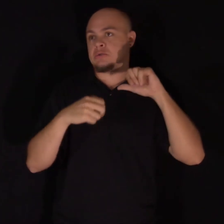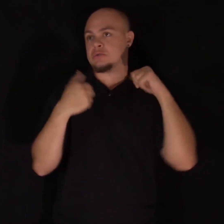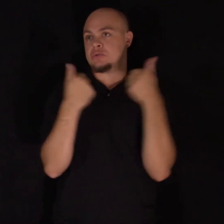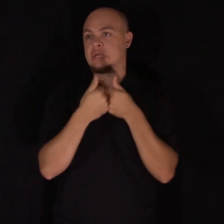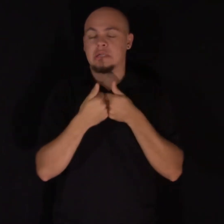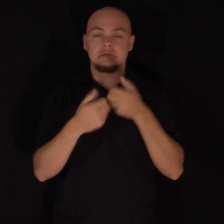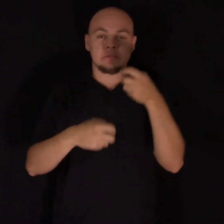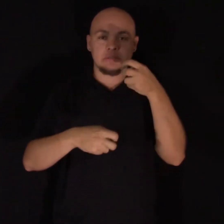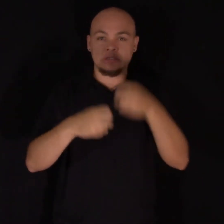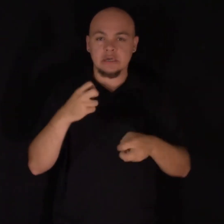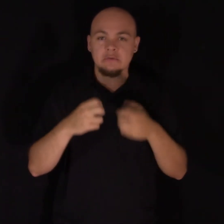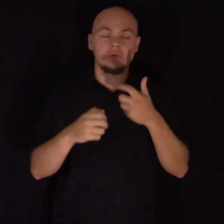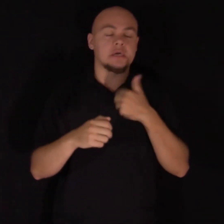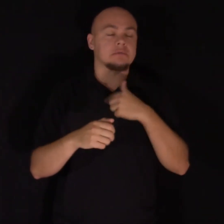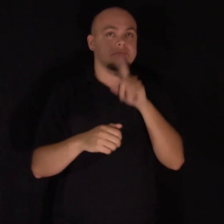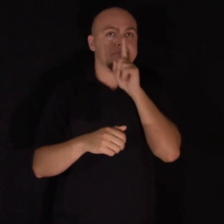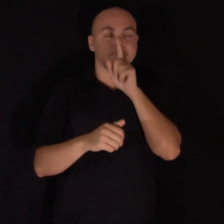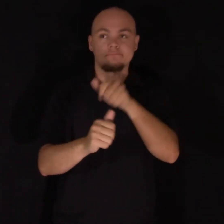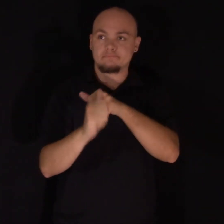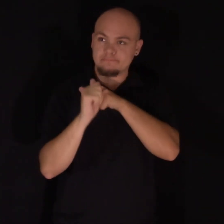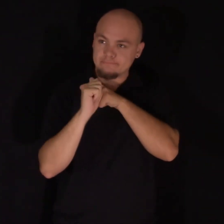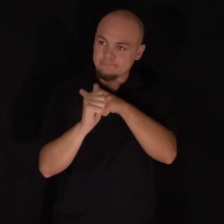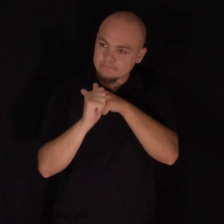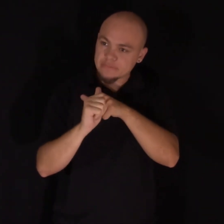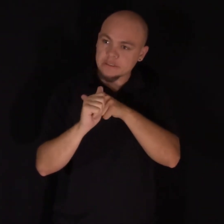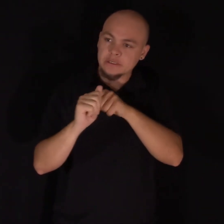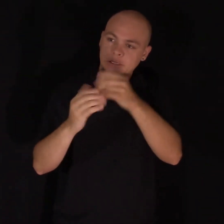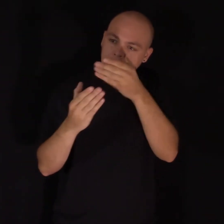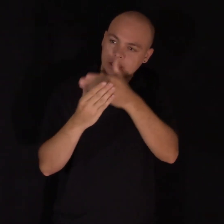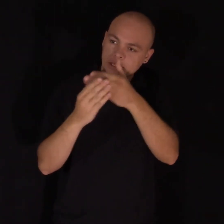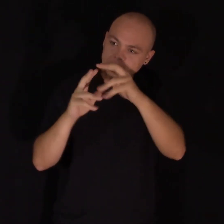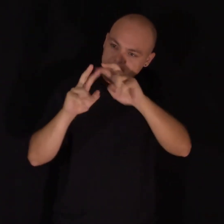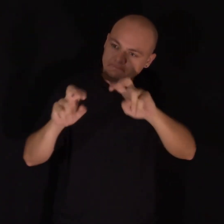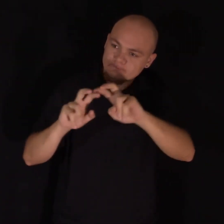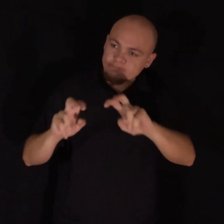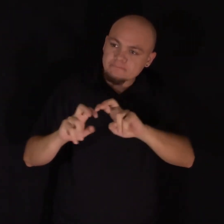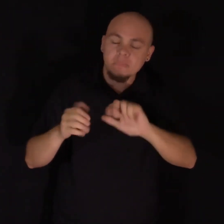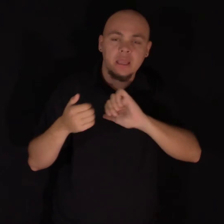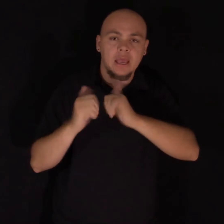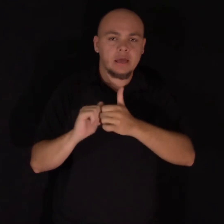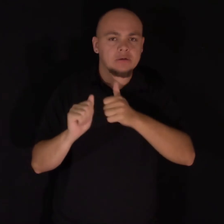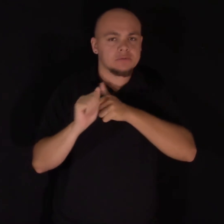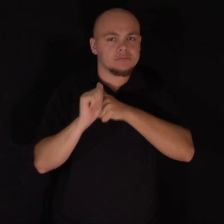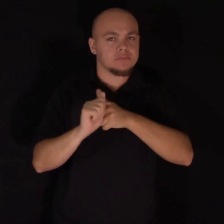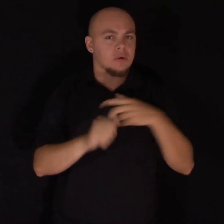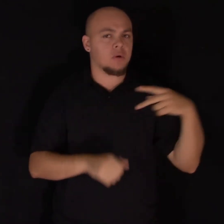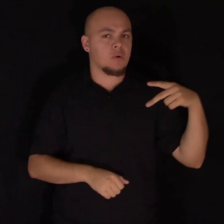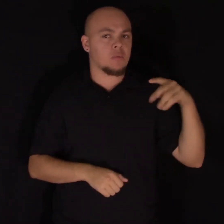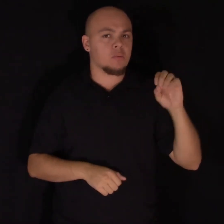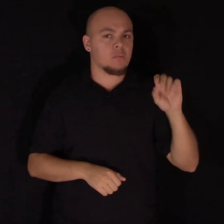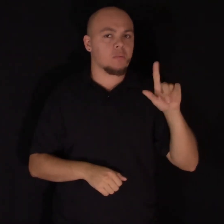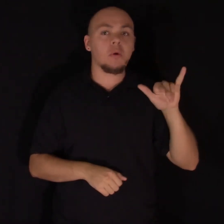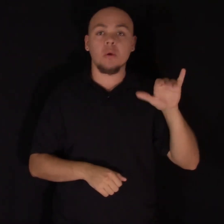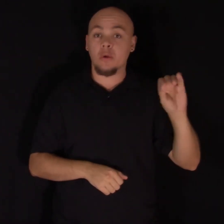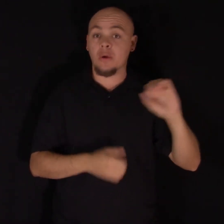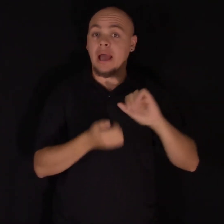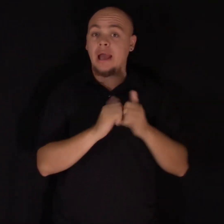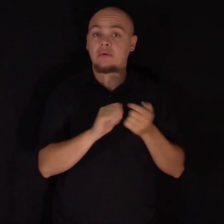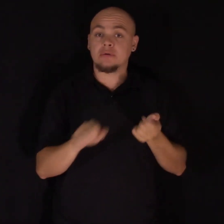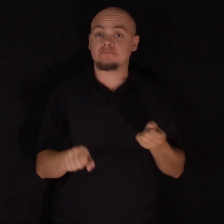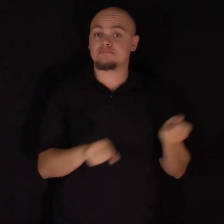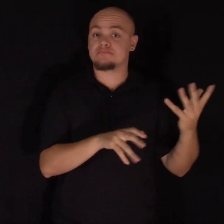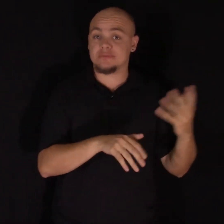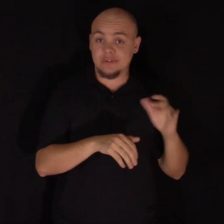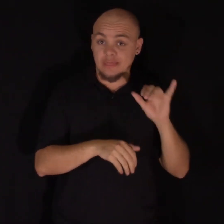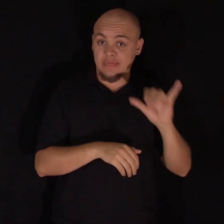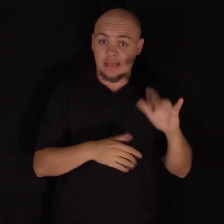it carefully through the case analysis tools we use to track polio eradication. And